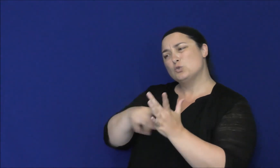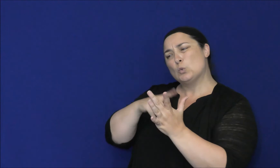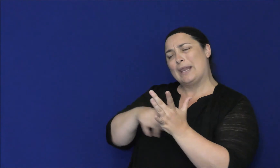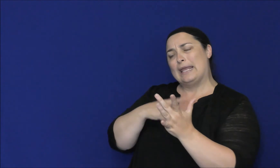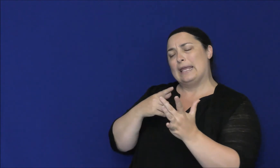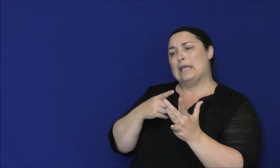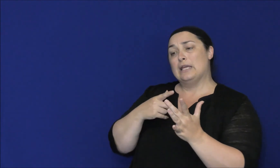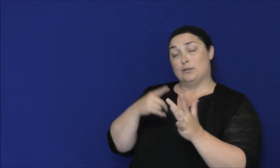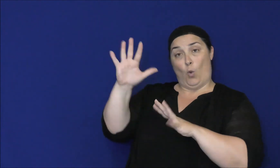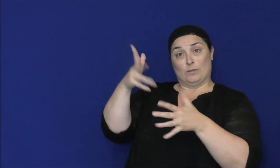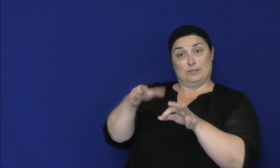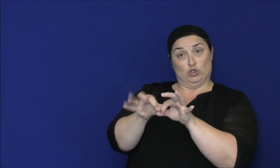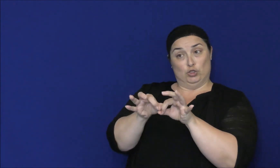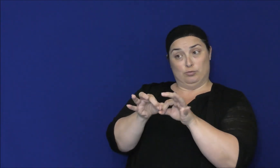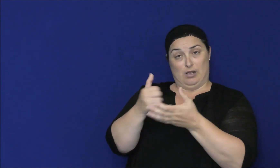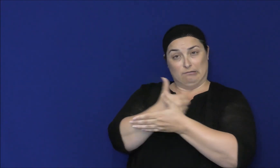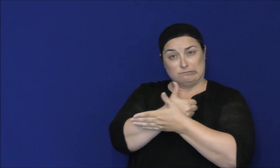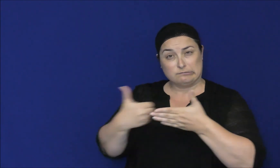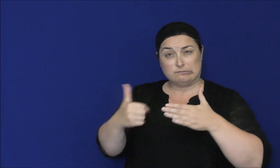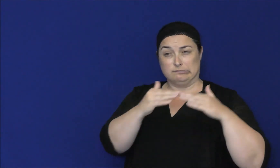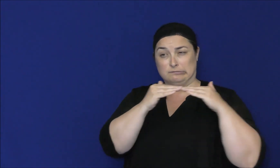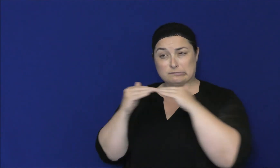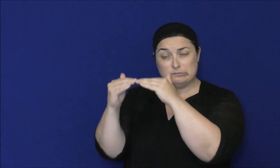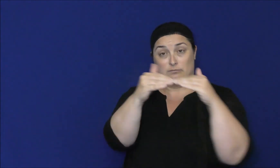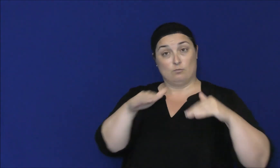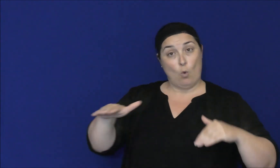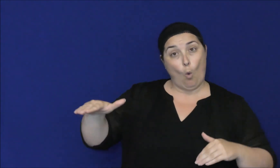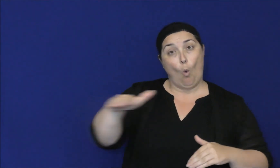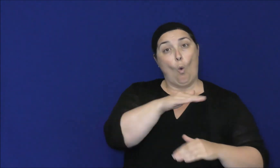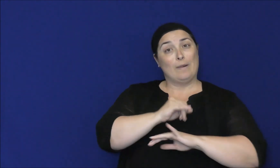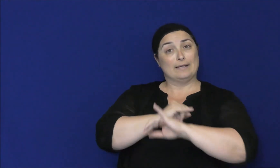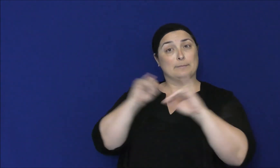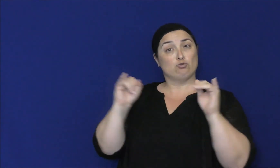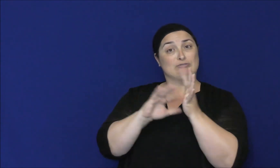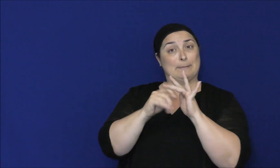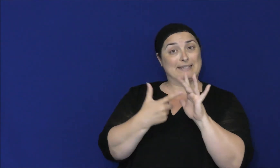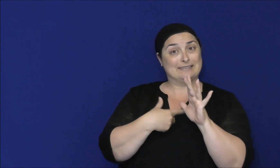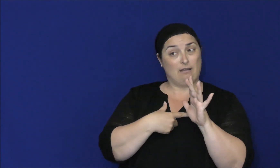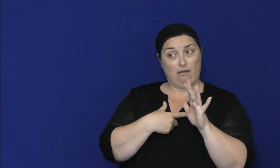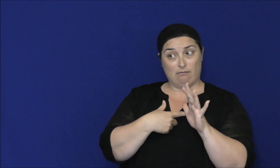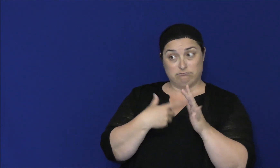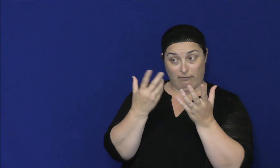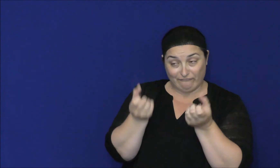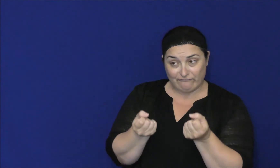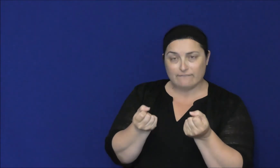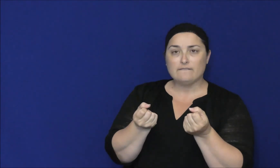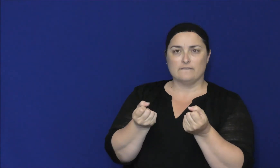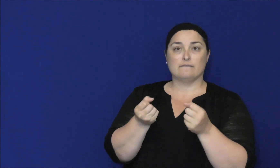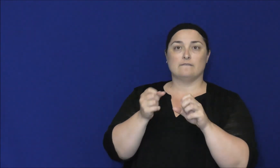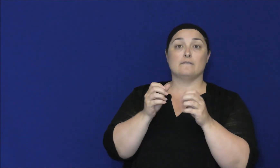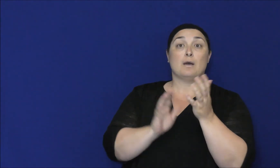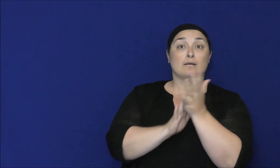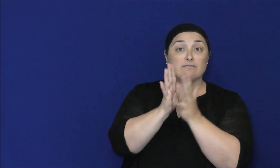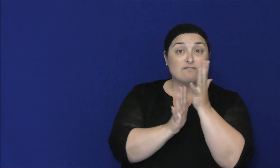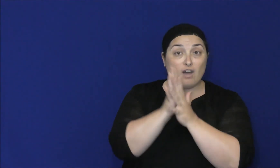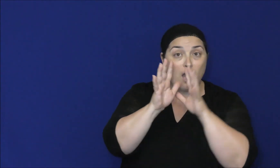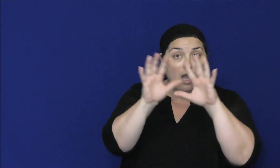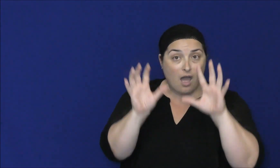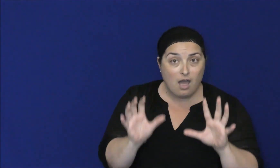Auslan interpreters to be at all emergency media briefings? We've seen across the various bushfire crises